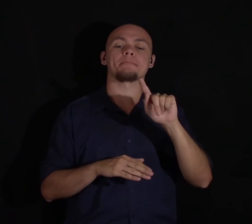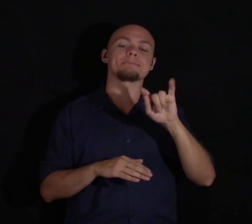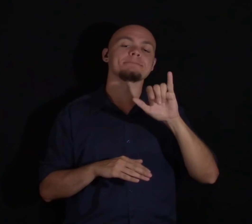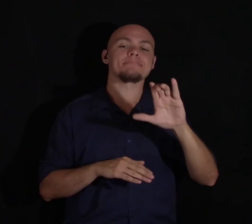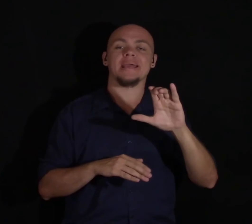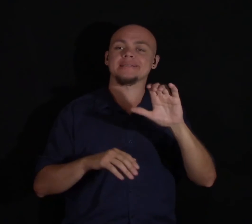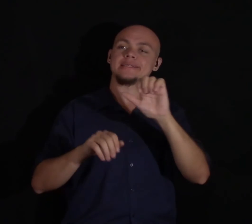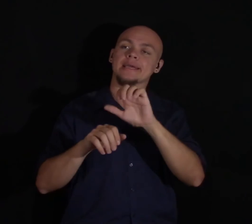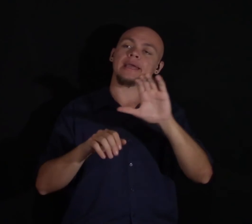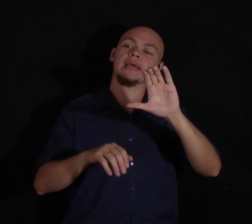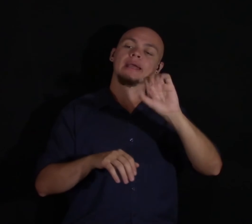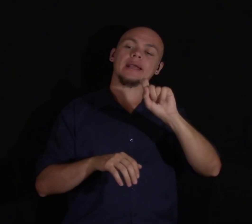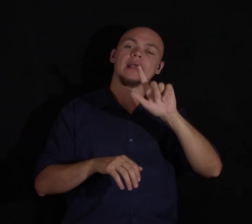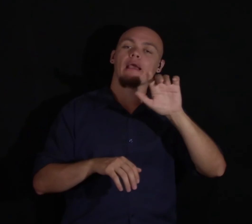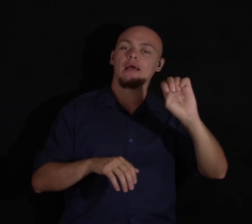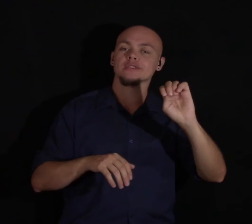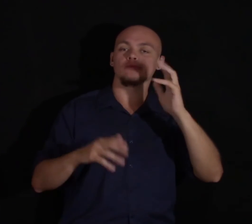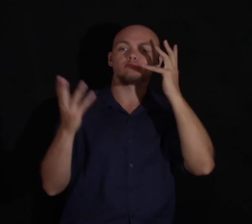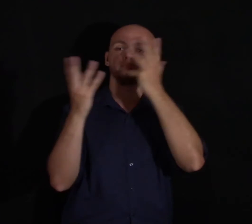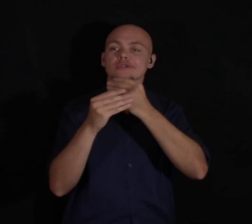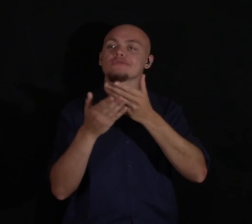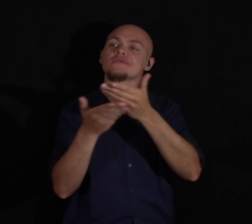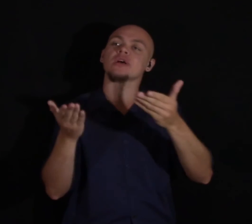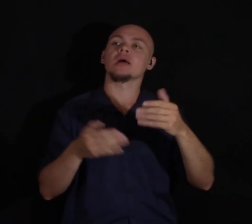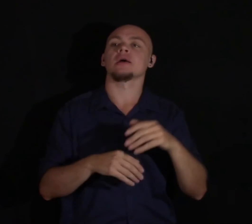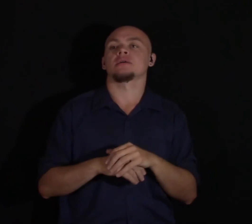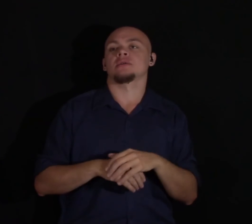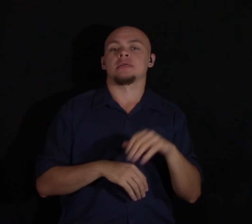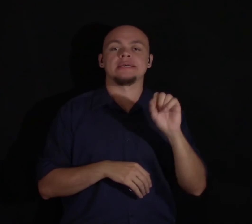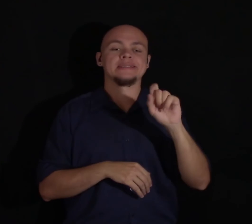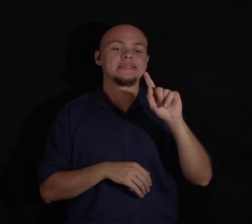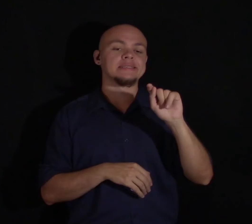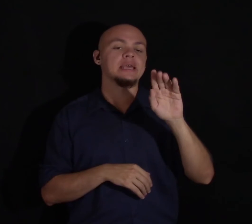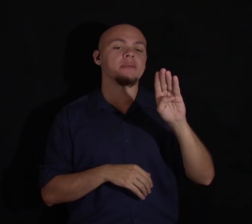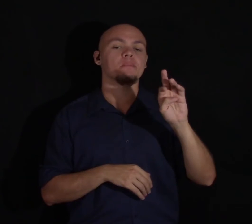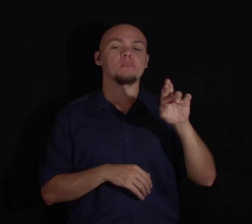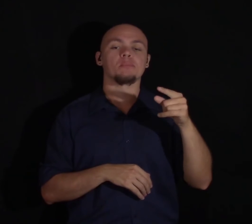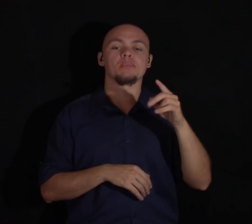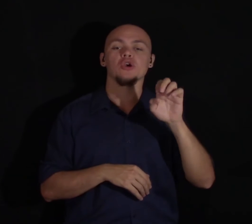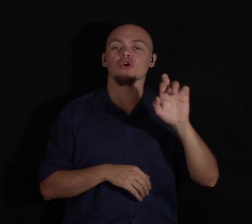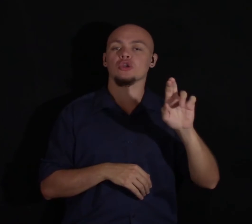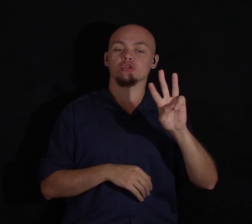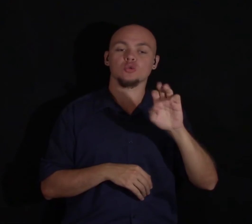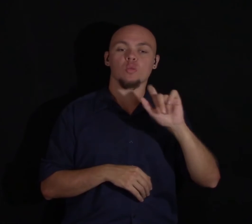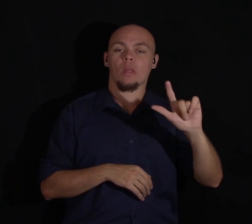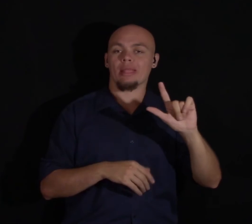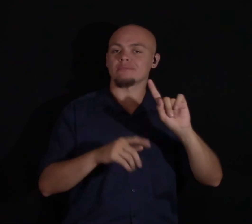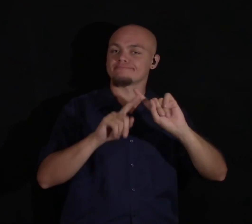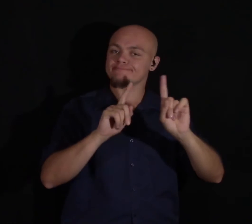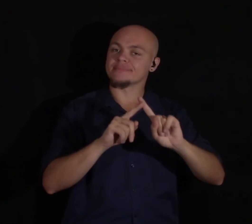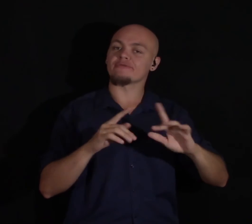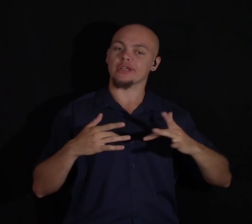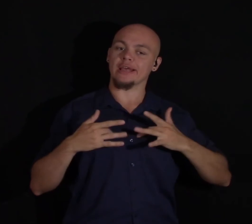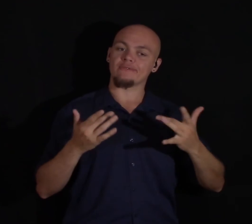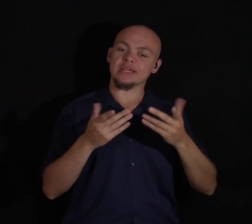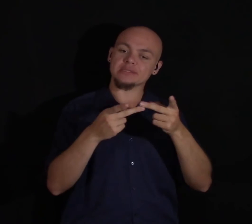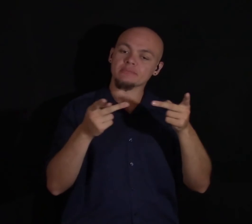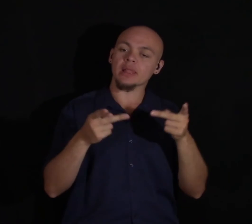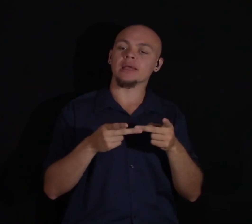in the world, Arthur's Seat, St. Bernard's Well, and the Pentland Hills, compensated him for the change, and filled him with cheerfulness